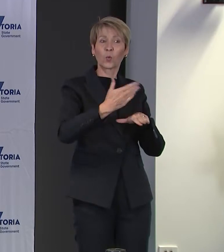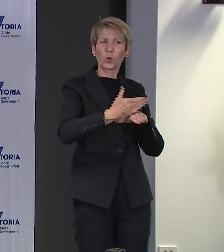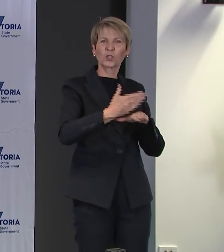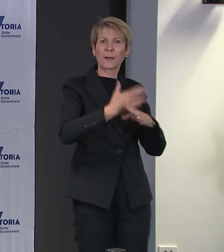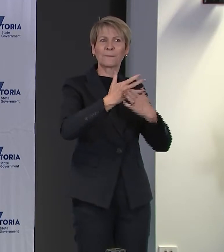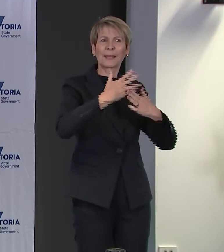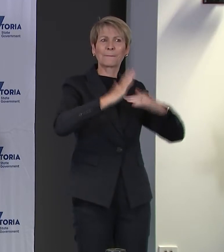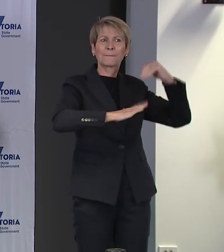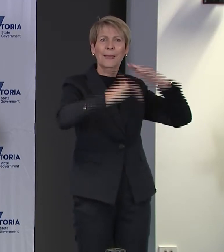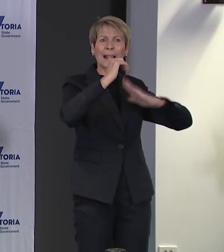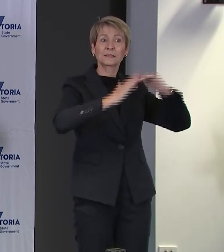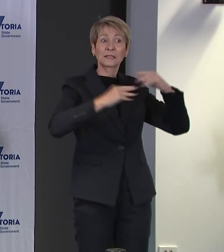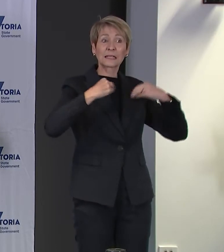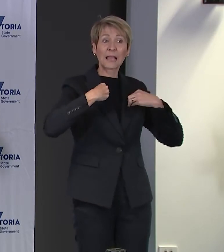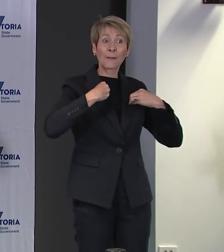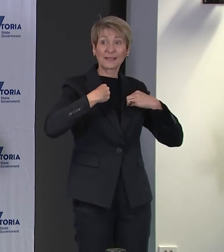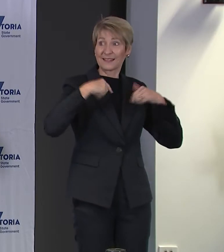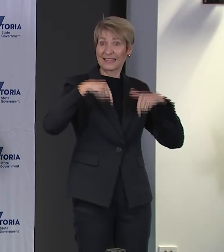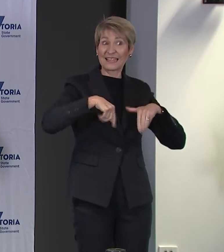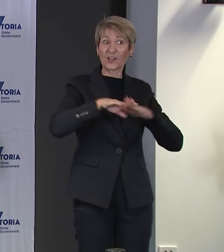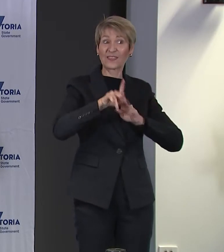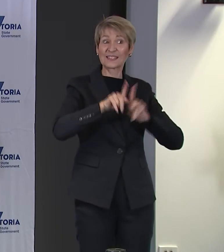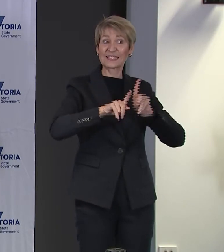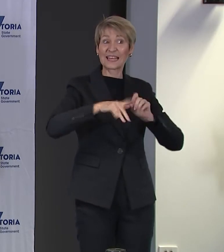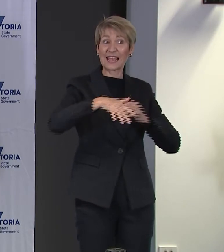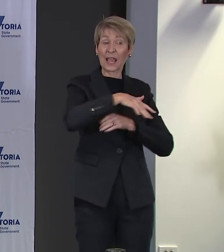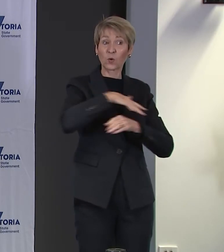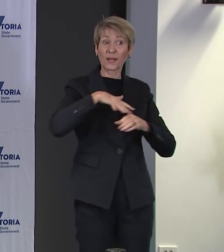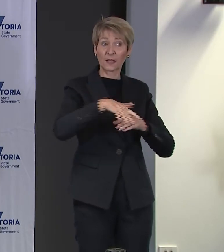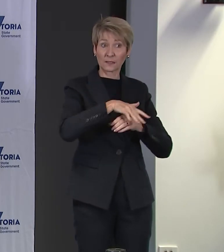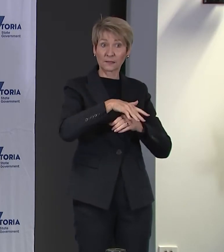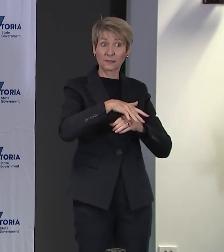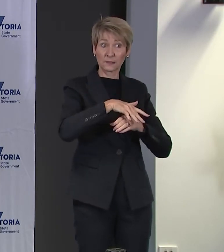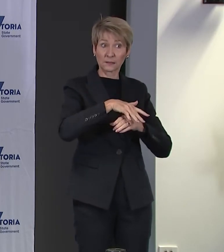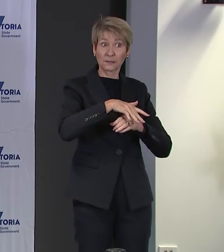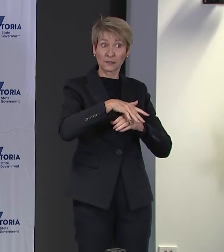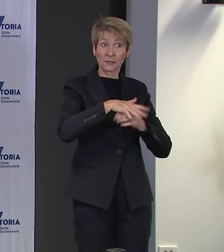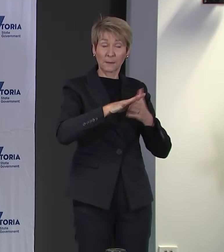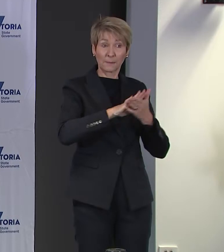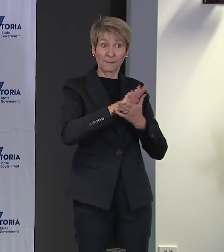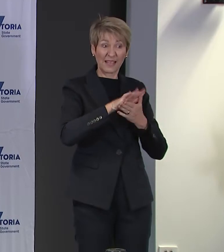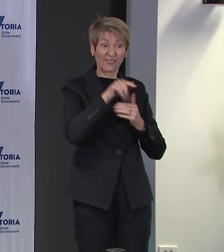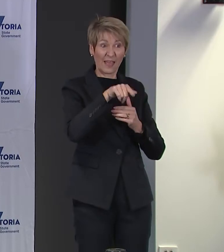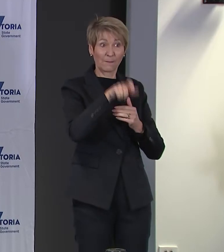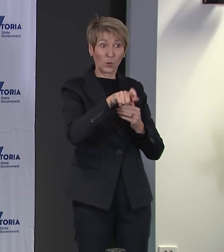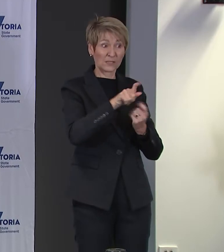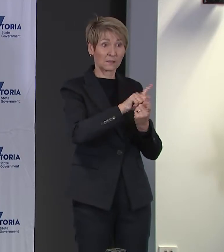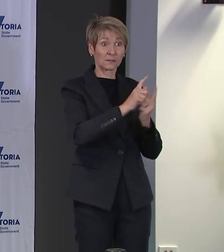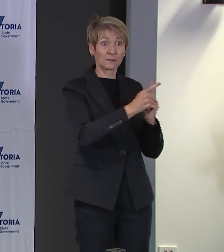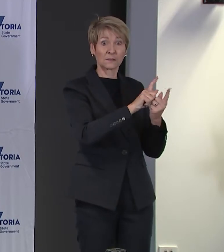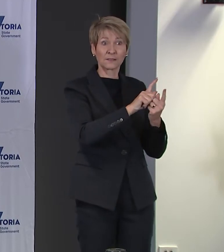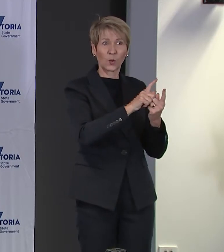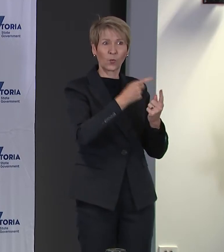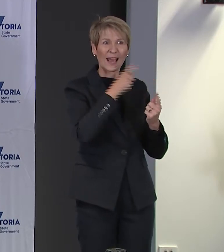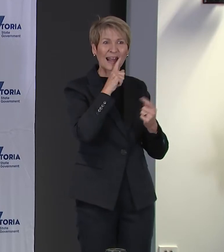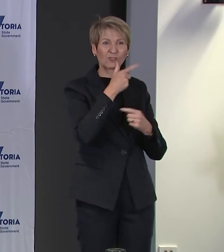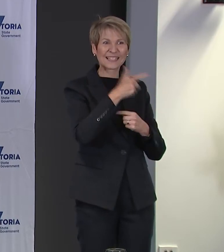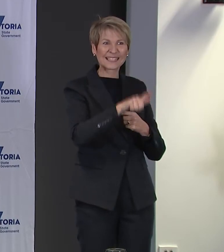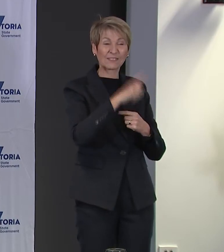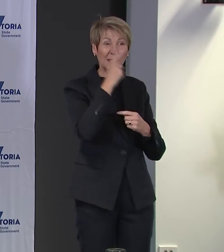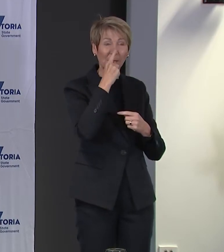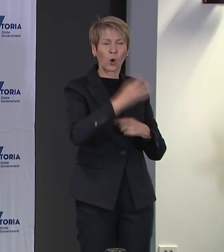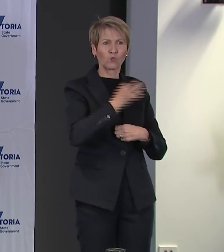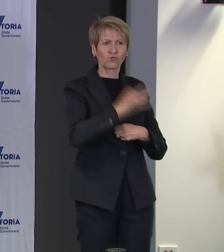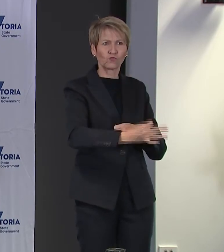construction sites here in the city. It does mean we have 170 further workplace contacts for the partner who are now locked down.